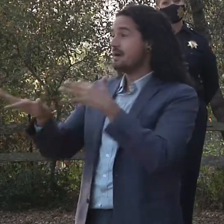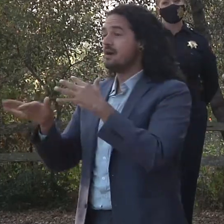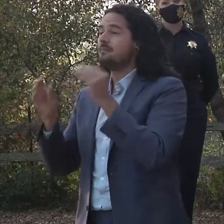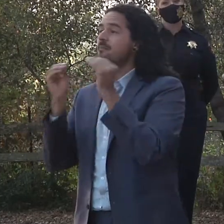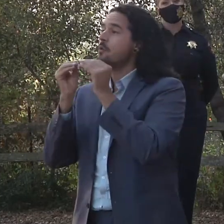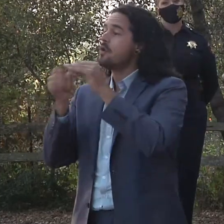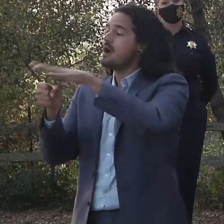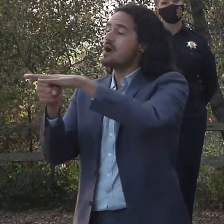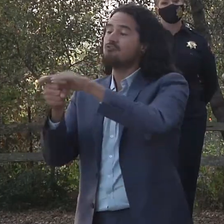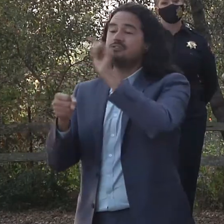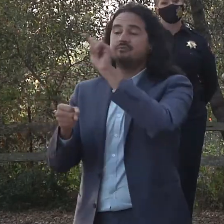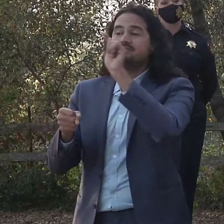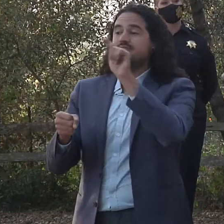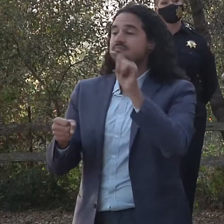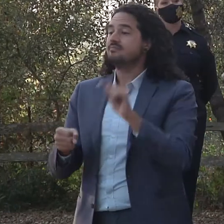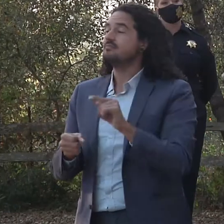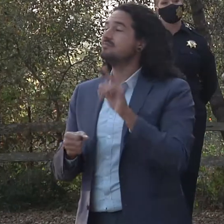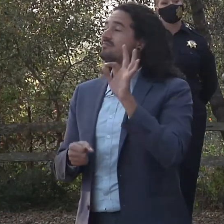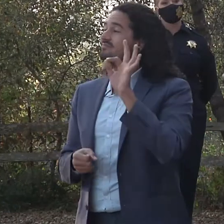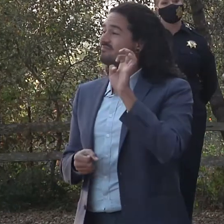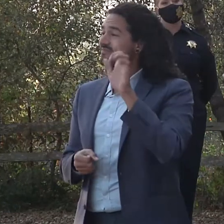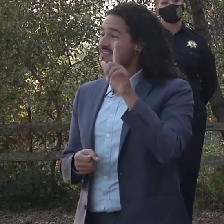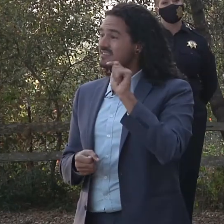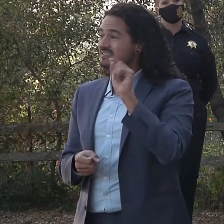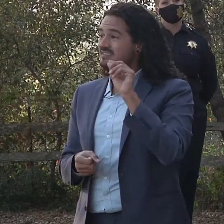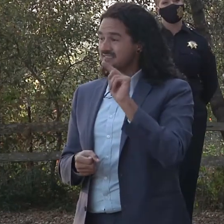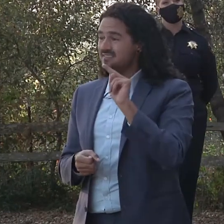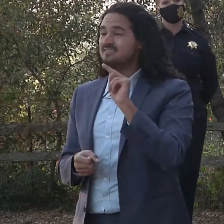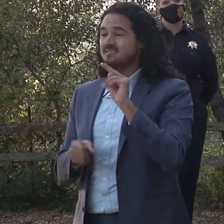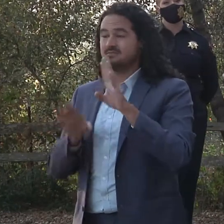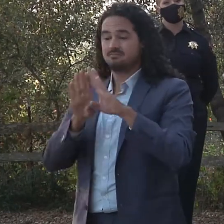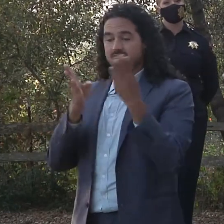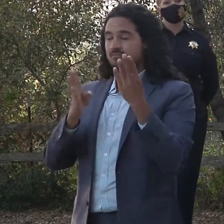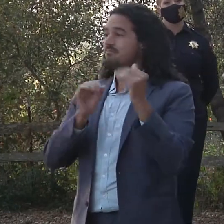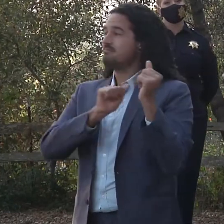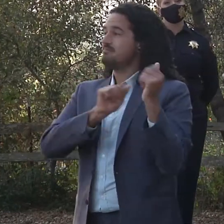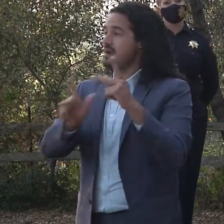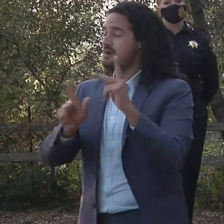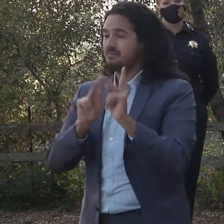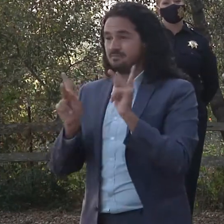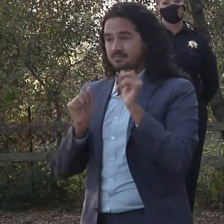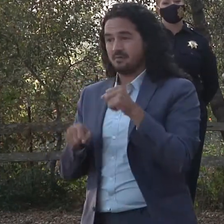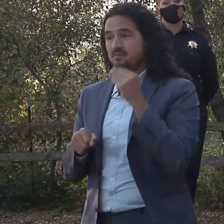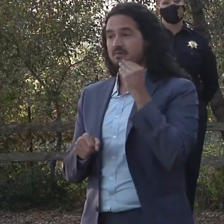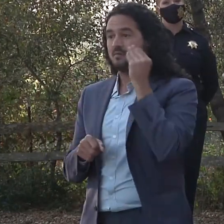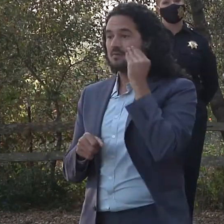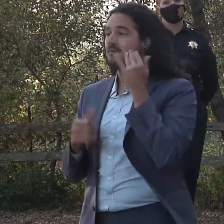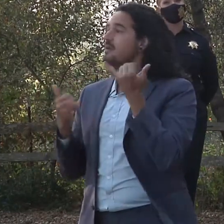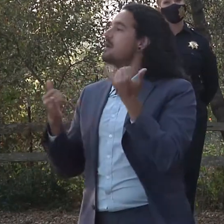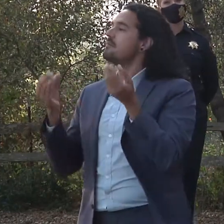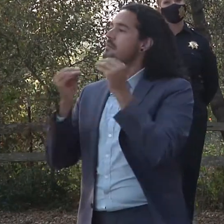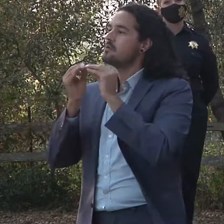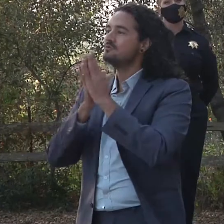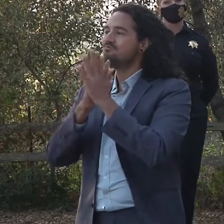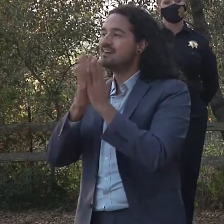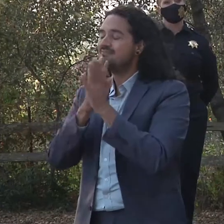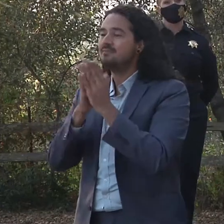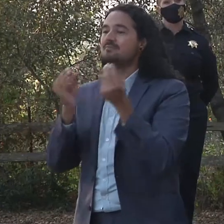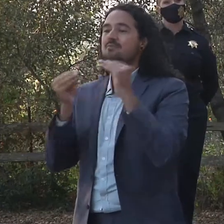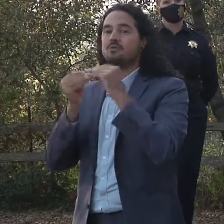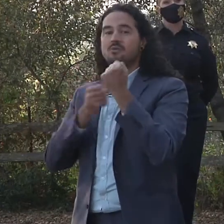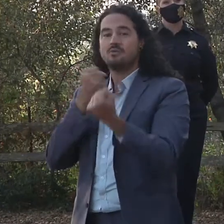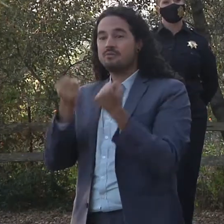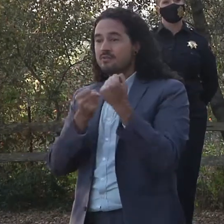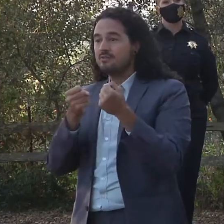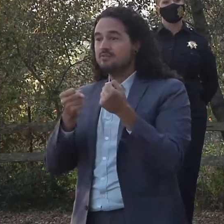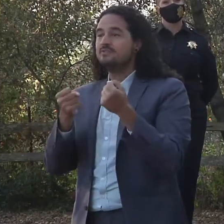being repopulated. There's more cars going to be in the general area where we have fire apparatus and law enforcement working diligently